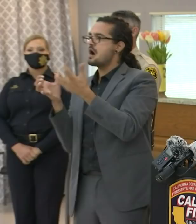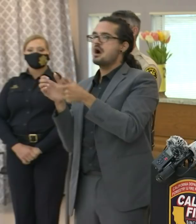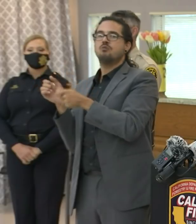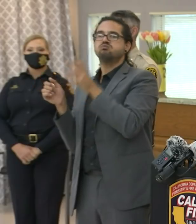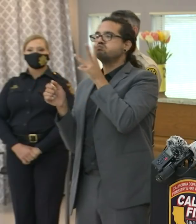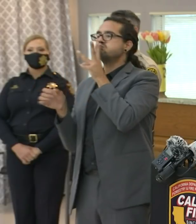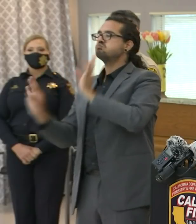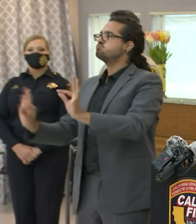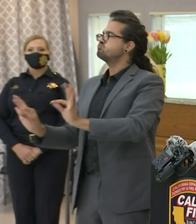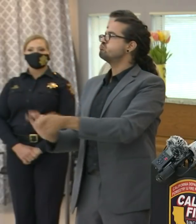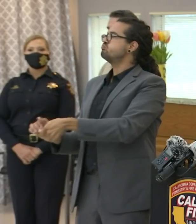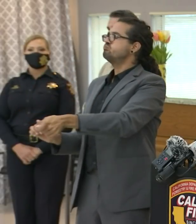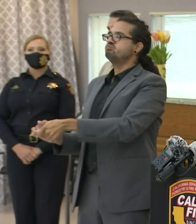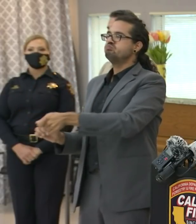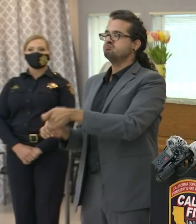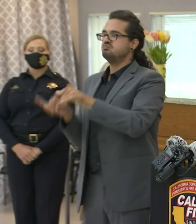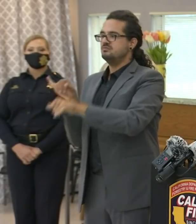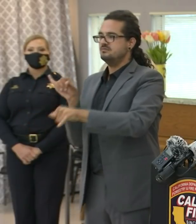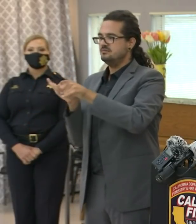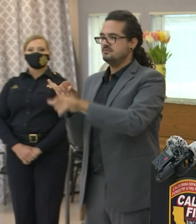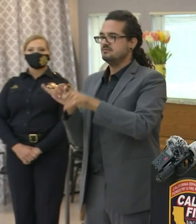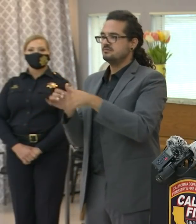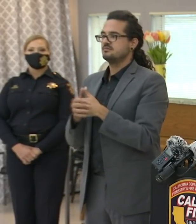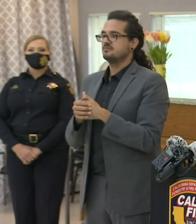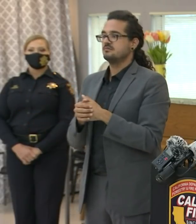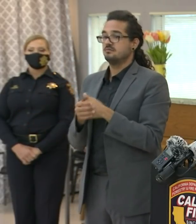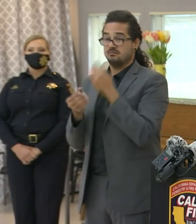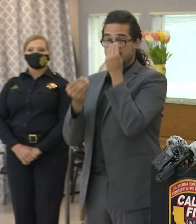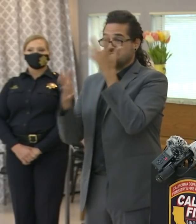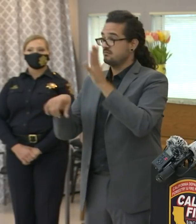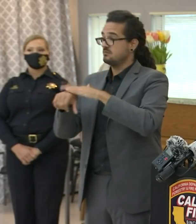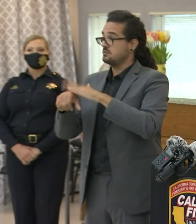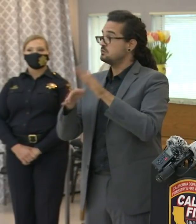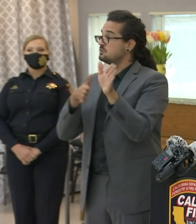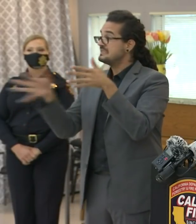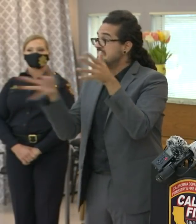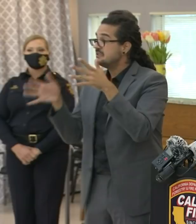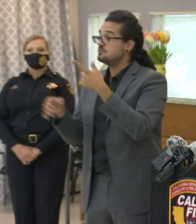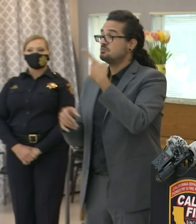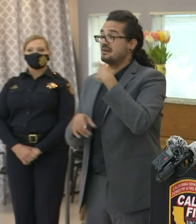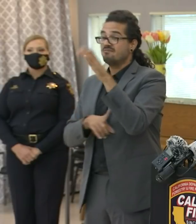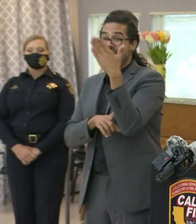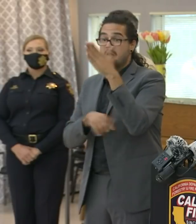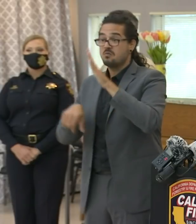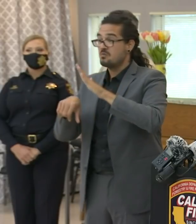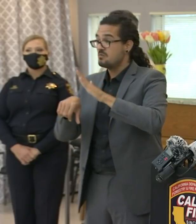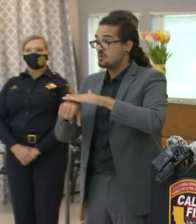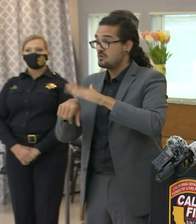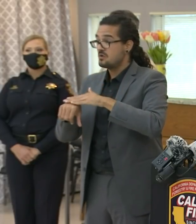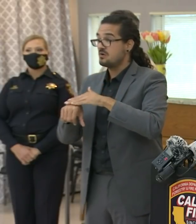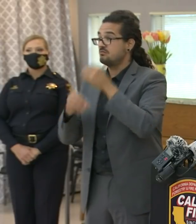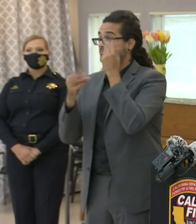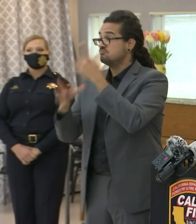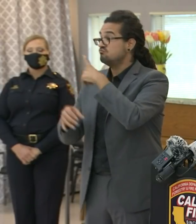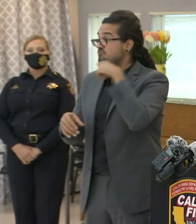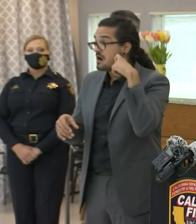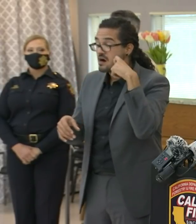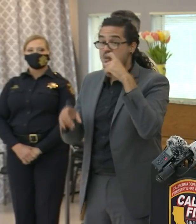wind event, the red flag warning coming in and the dry lightning that are predicted, could be a